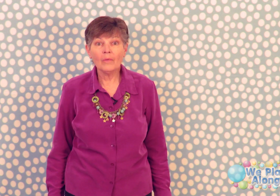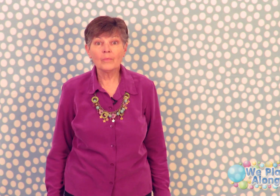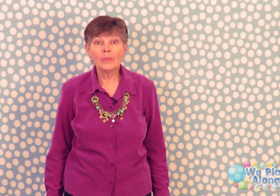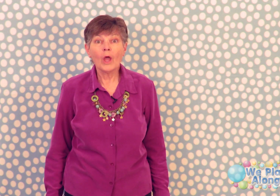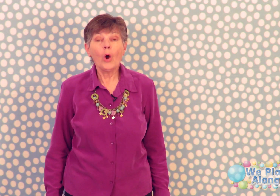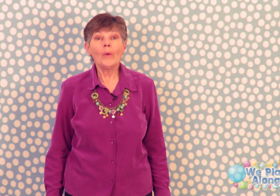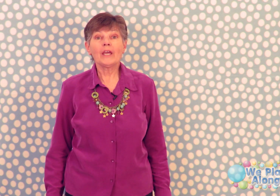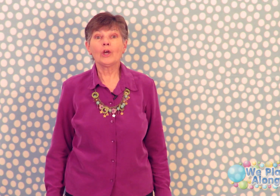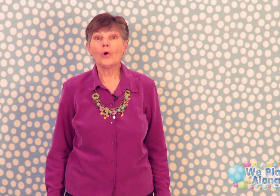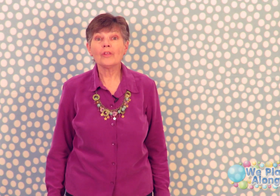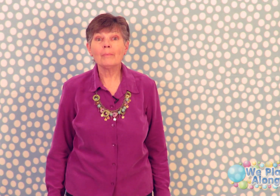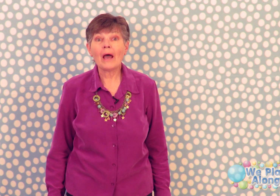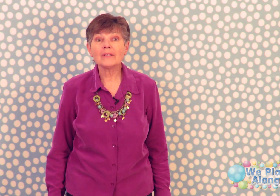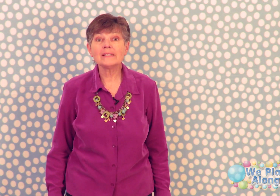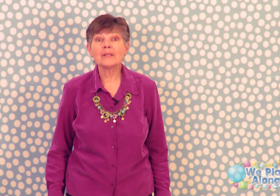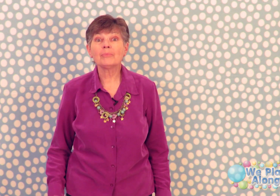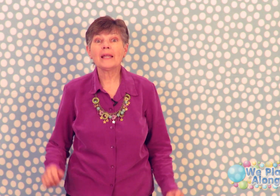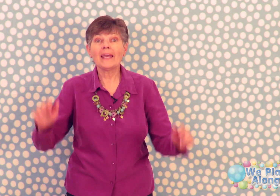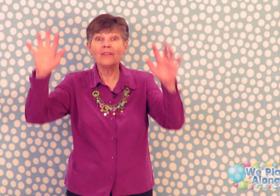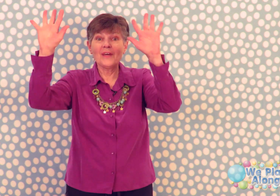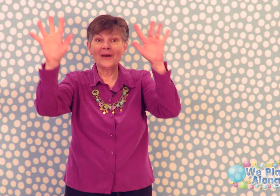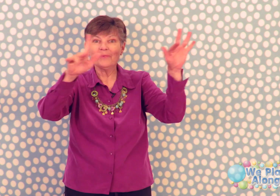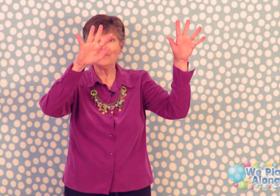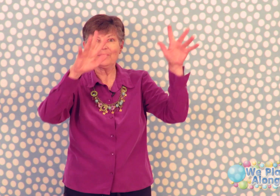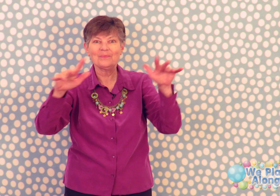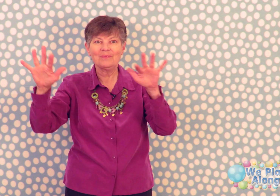"Well, we could go to the mountains and play in the,